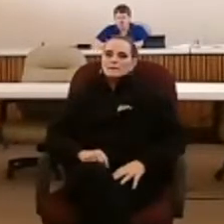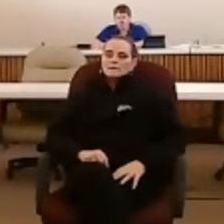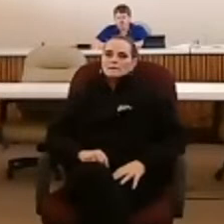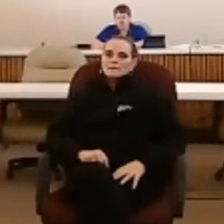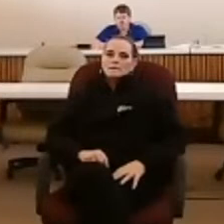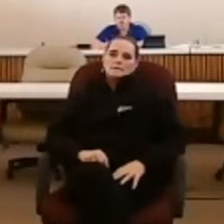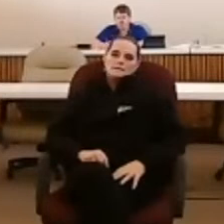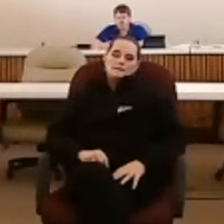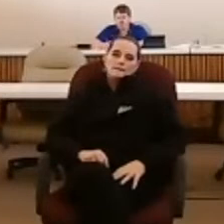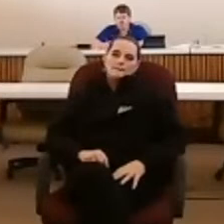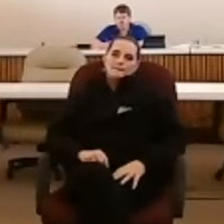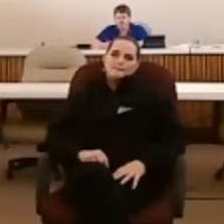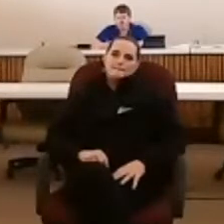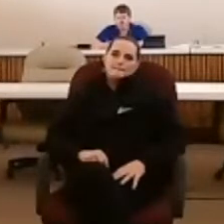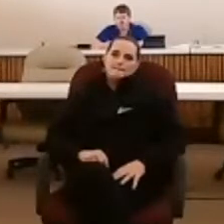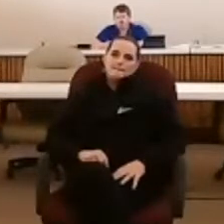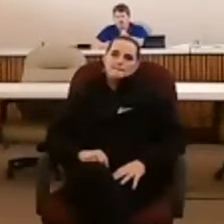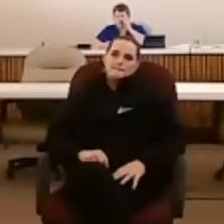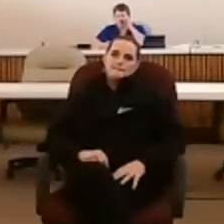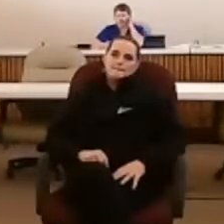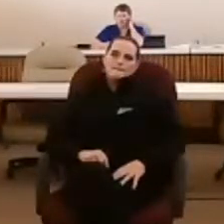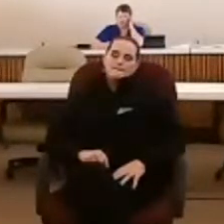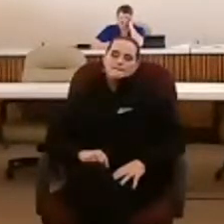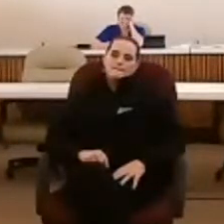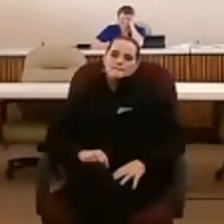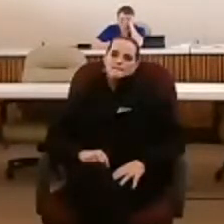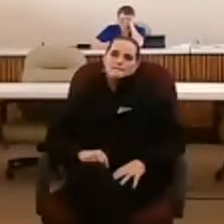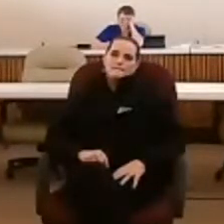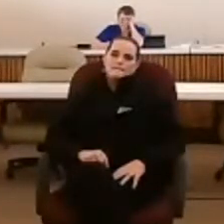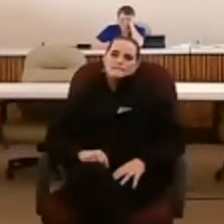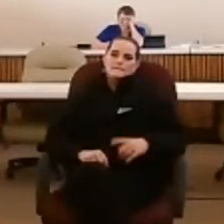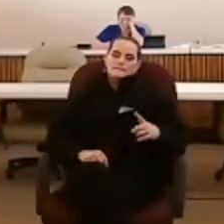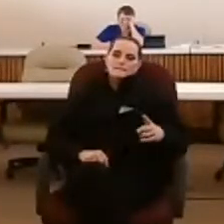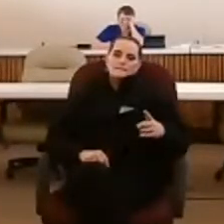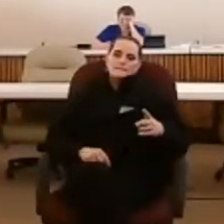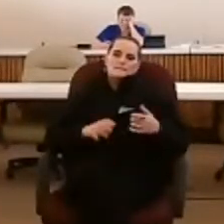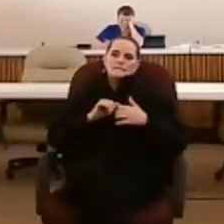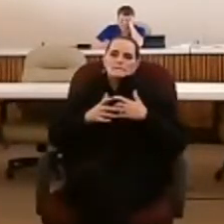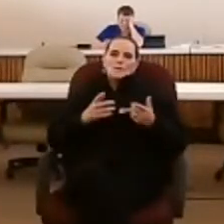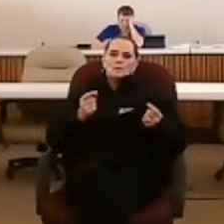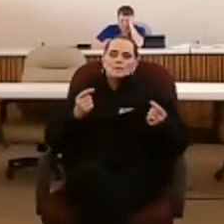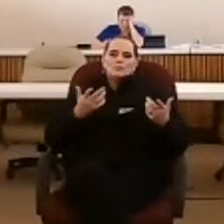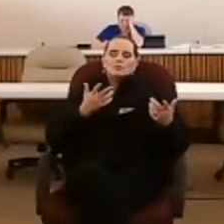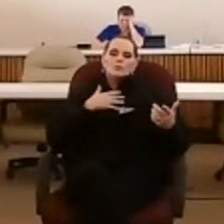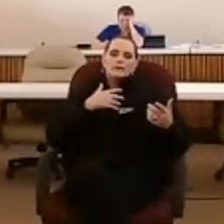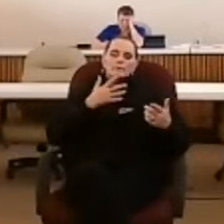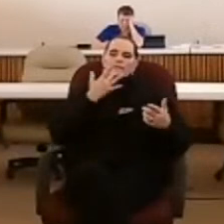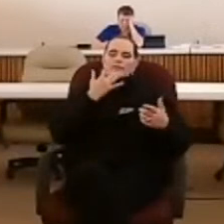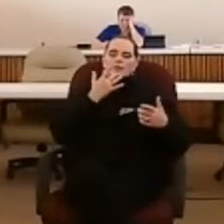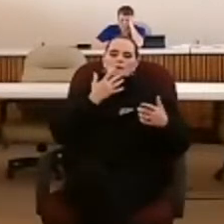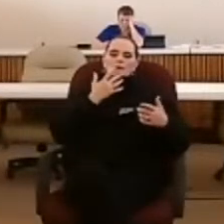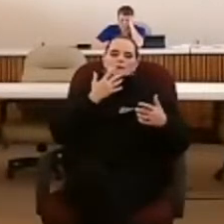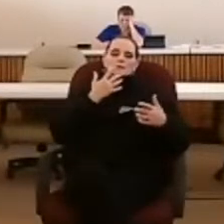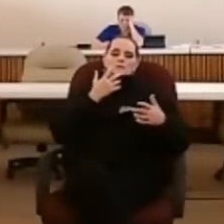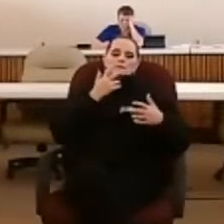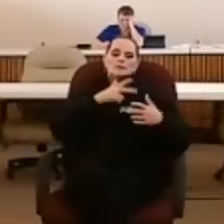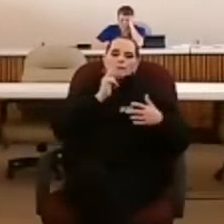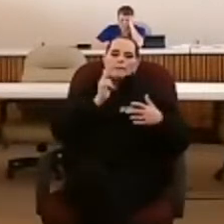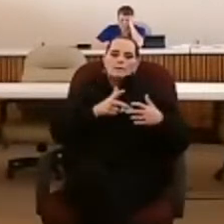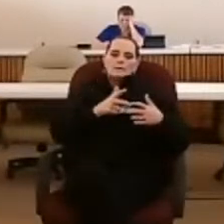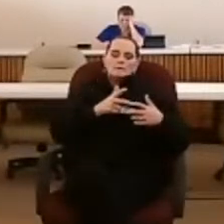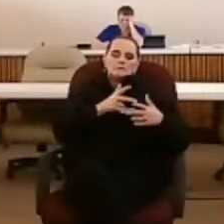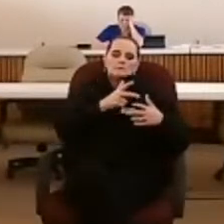Do we prefer the no parking on the outside, like in front of the houses, or parking on the